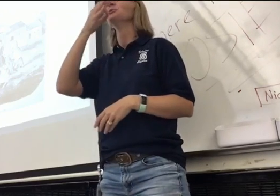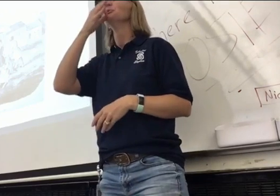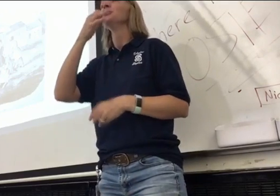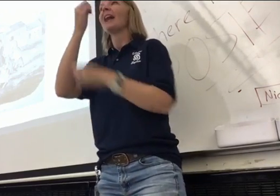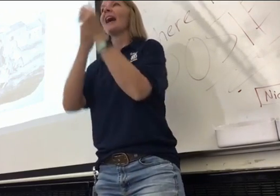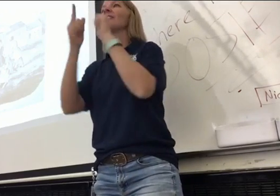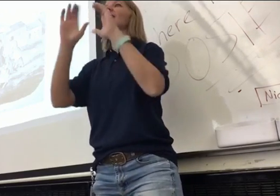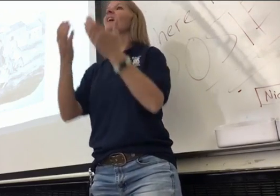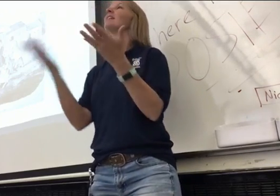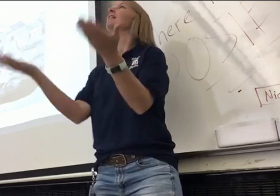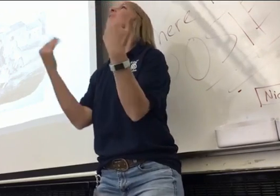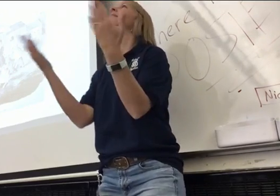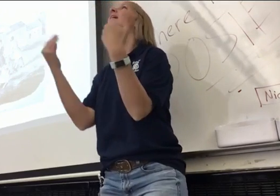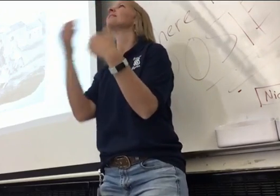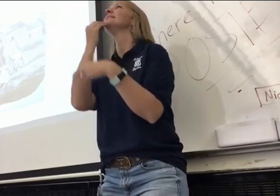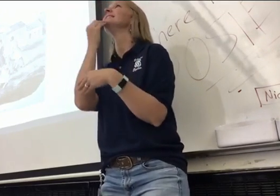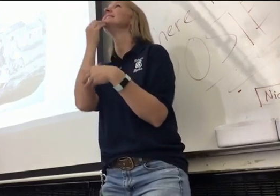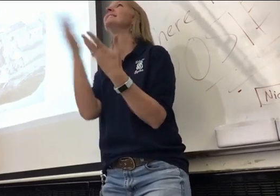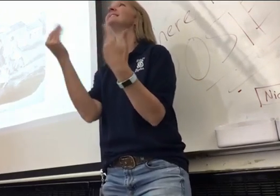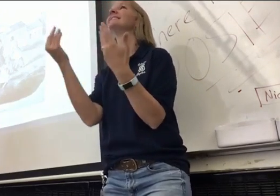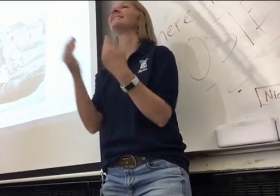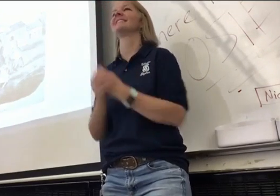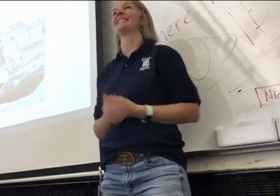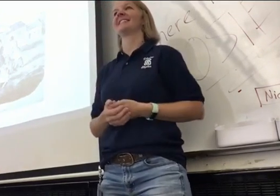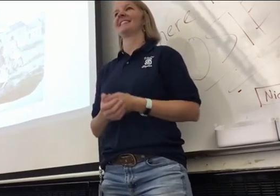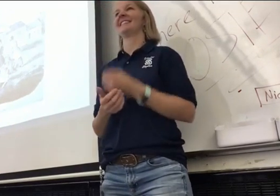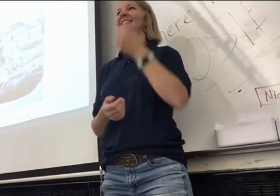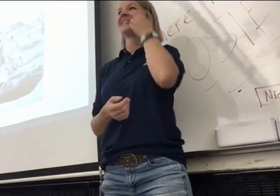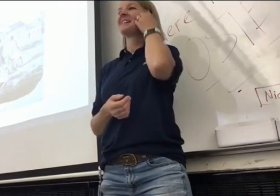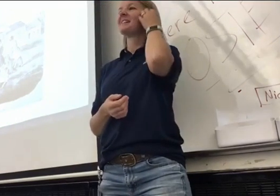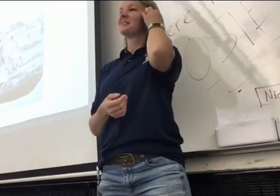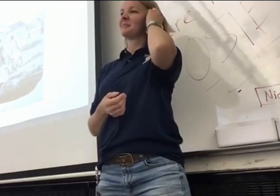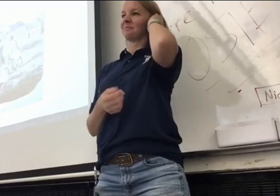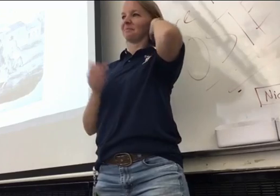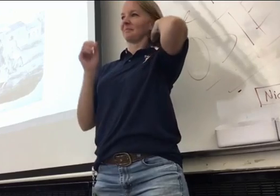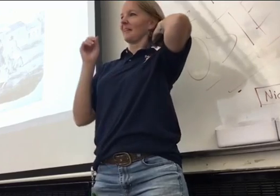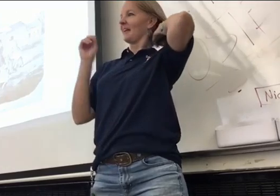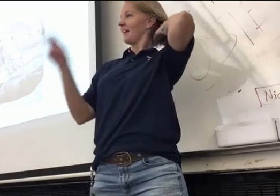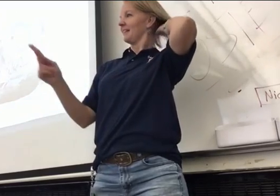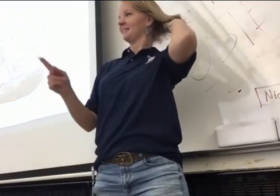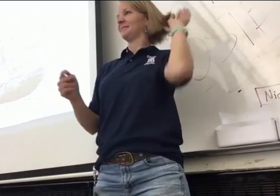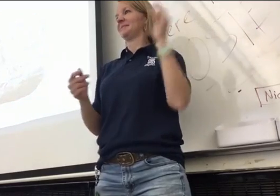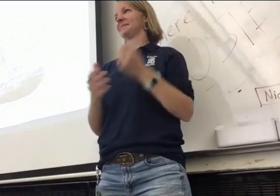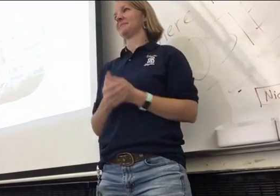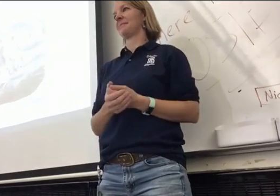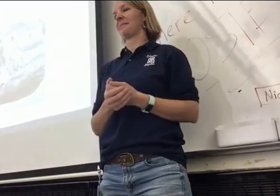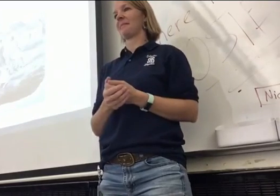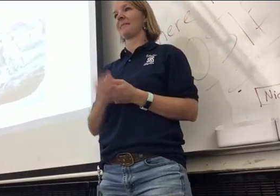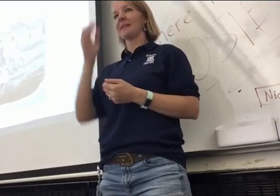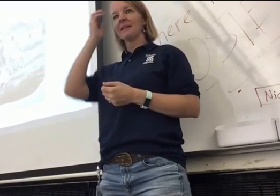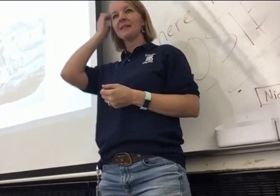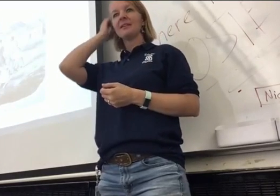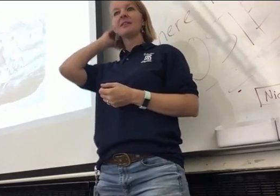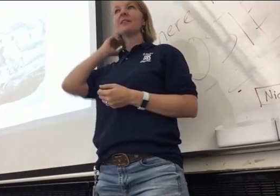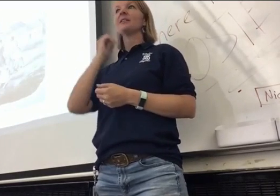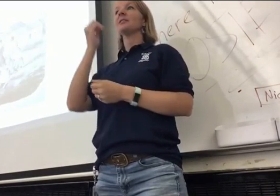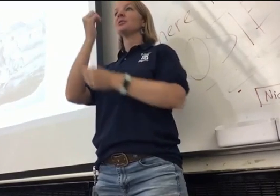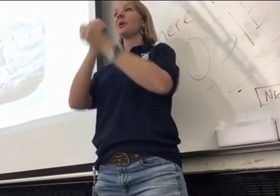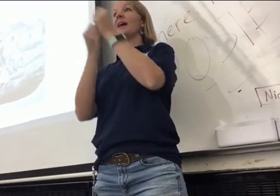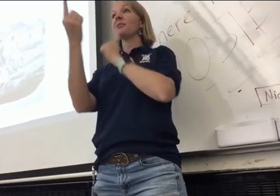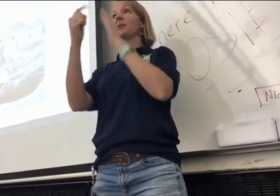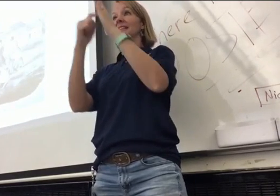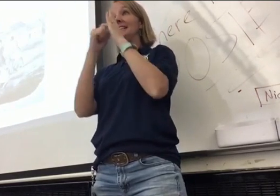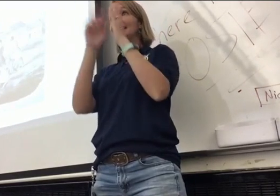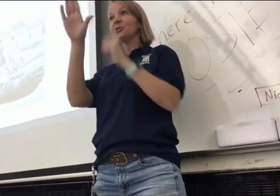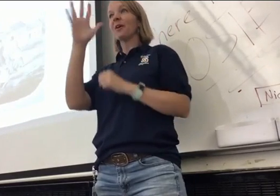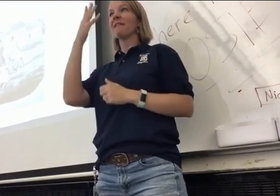every class asks. We're getting there. Okay. So everybody needs their 5